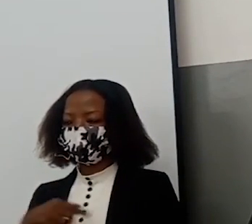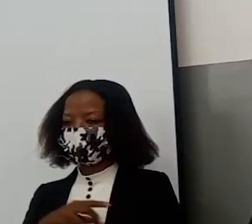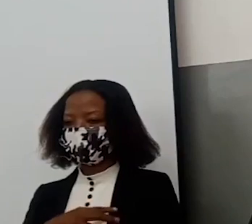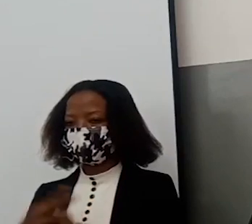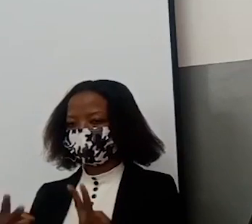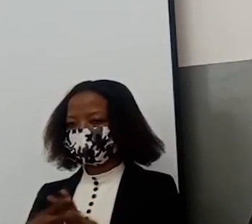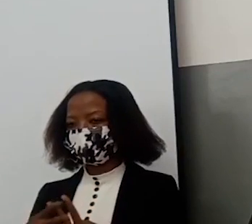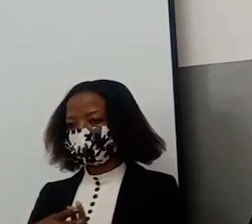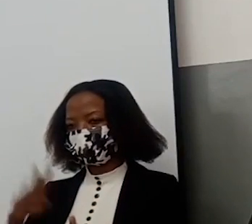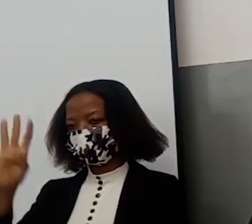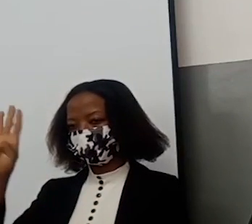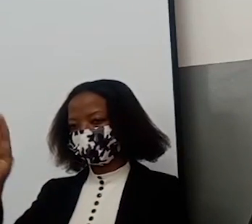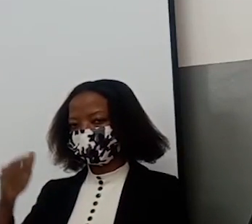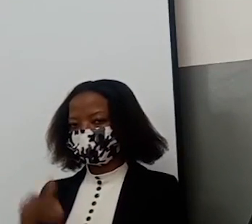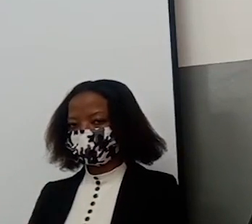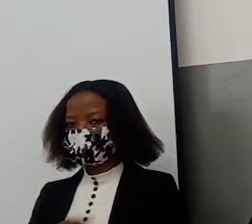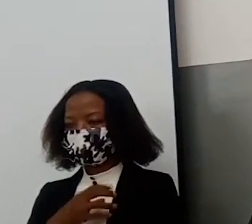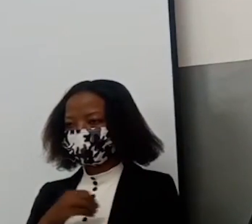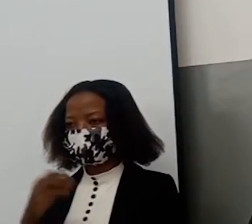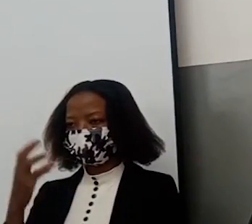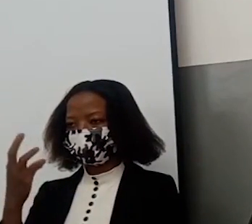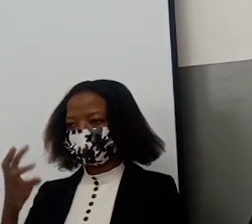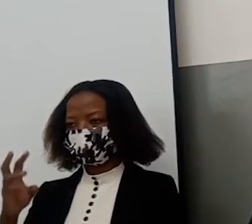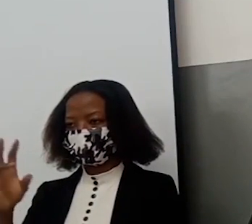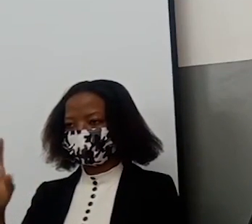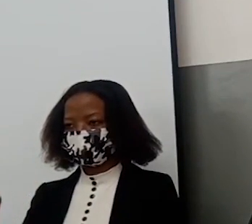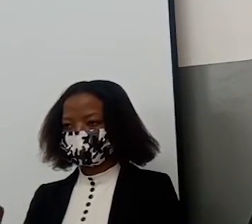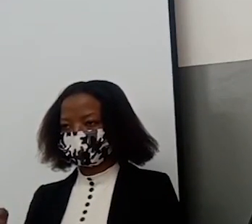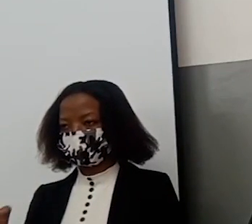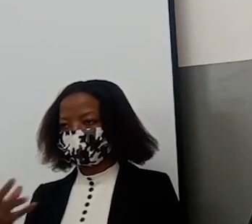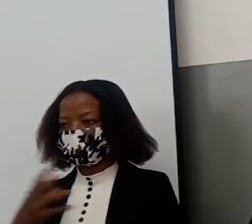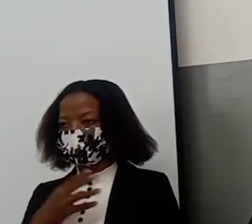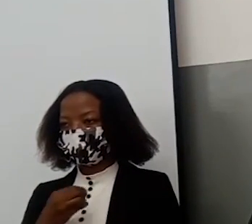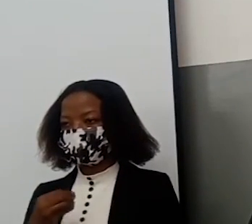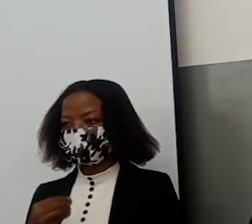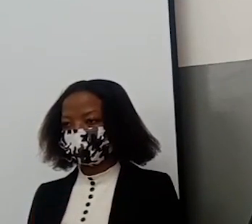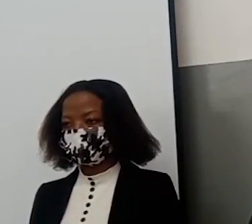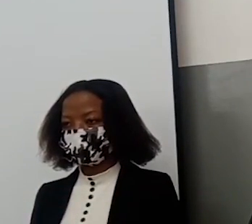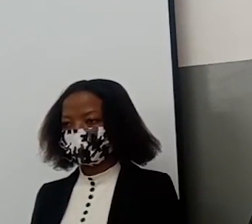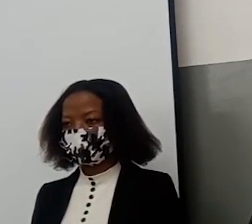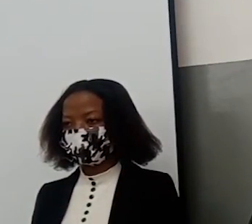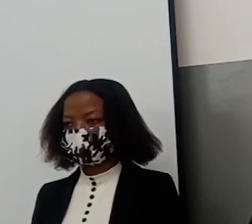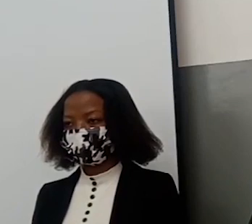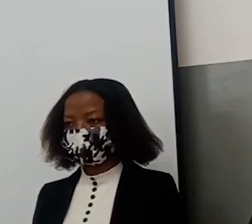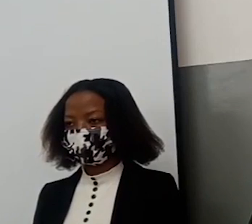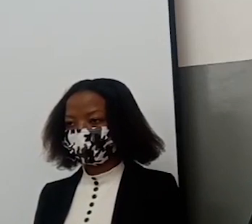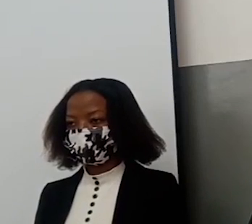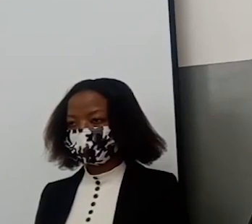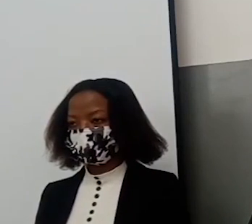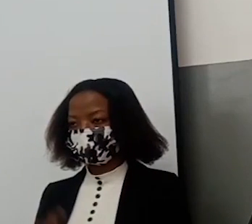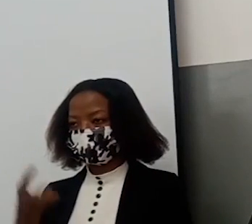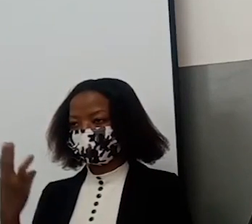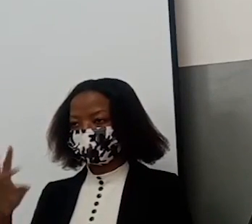have 467, and we have a cumulative of